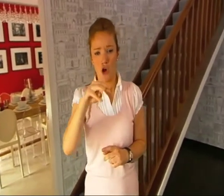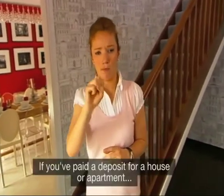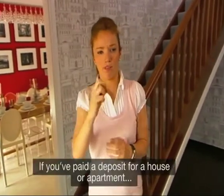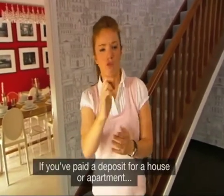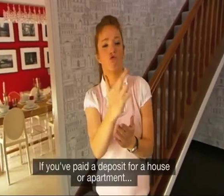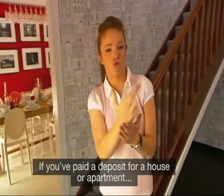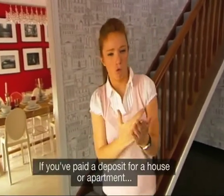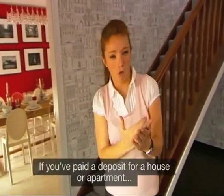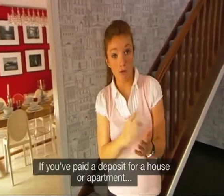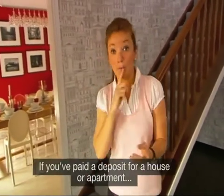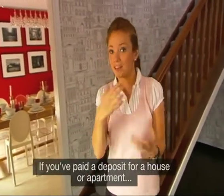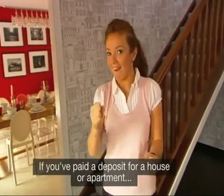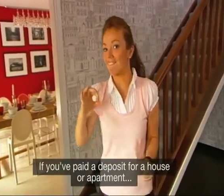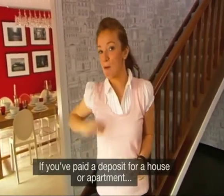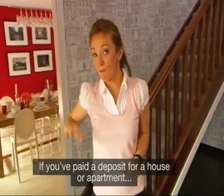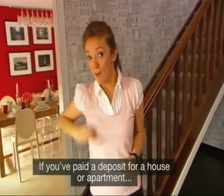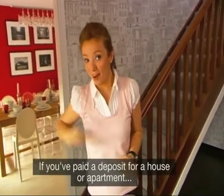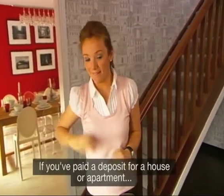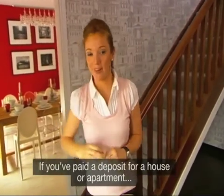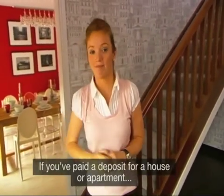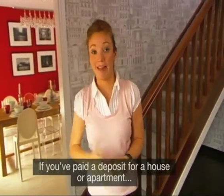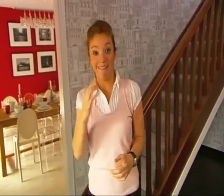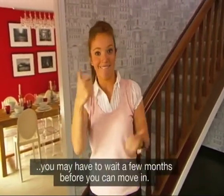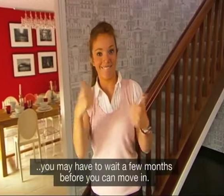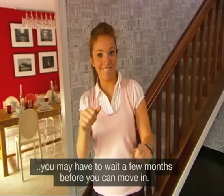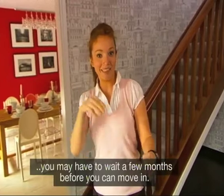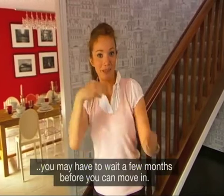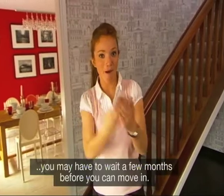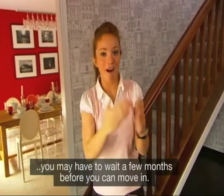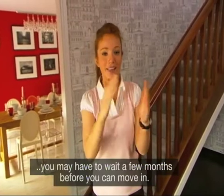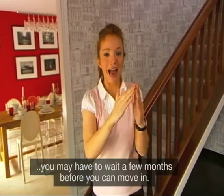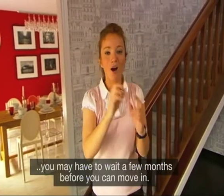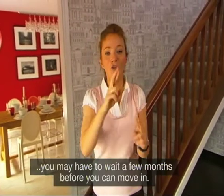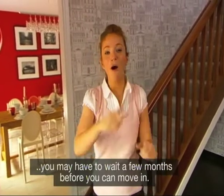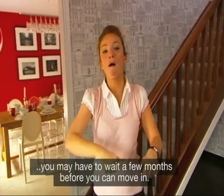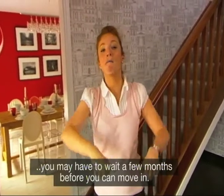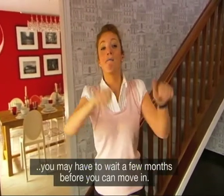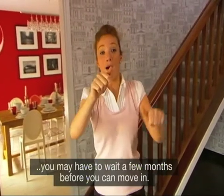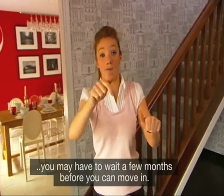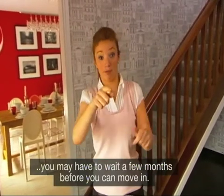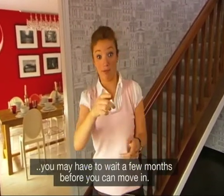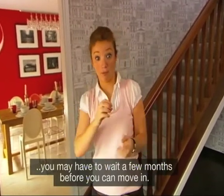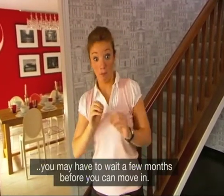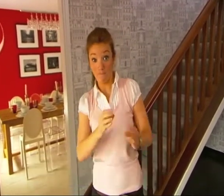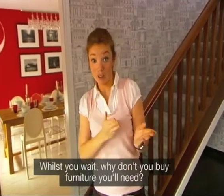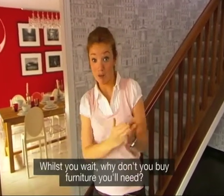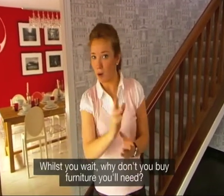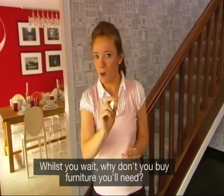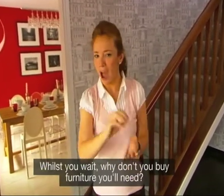If you paid a deposit for a house or apartment, you may have to wait a few months before you can move in. Whilst you